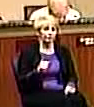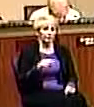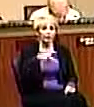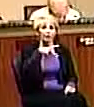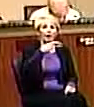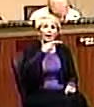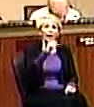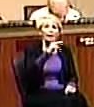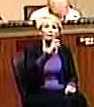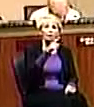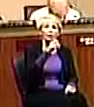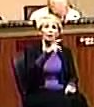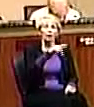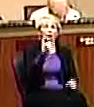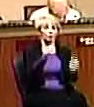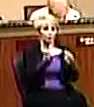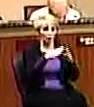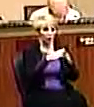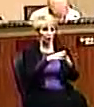another small town.